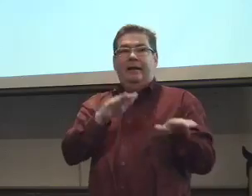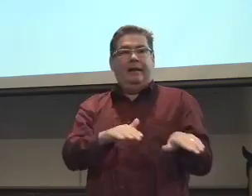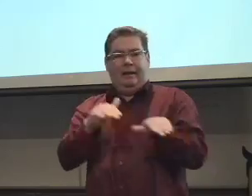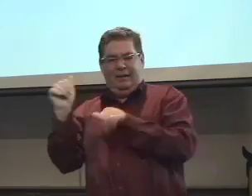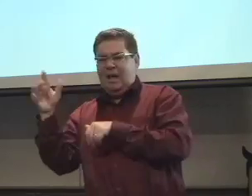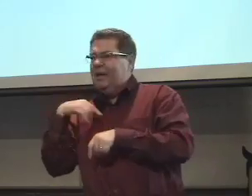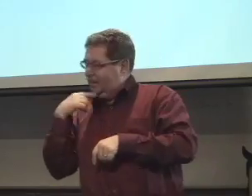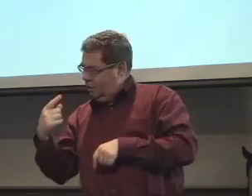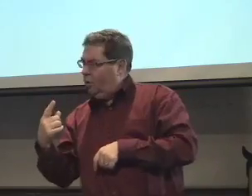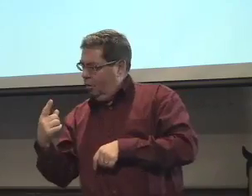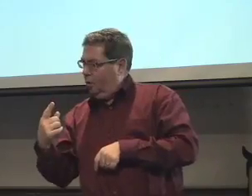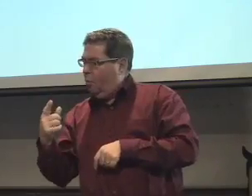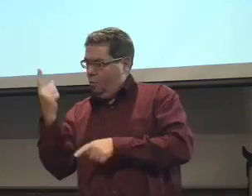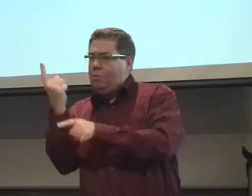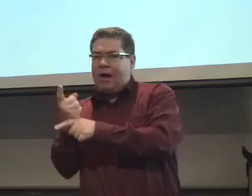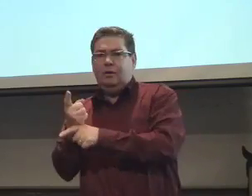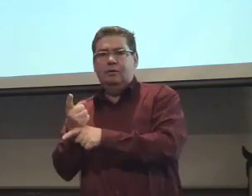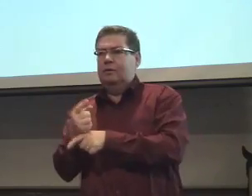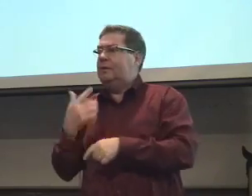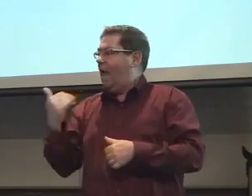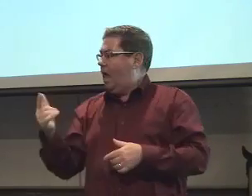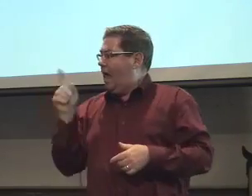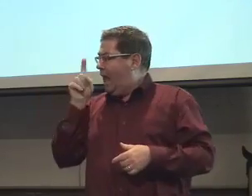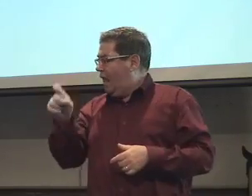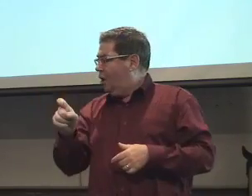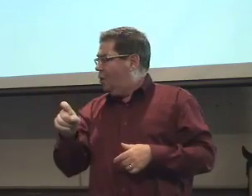good. What's it say?